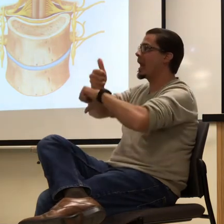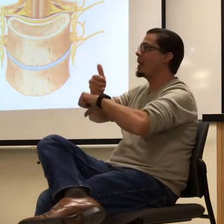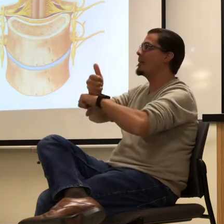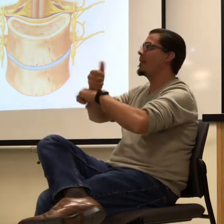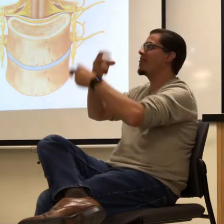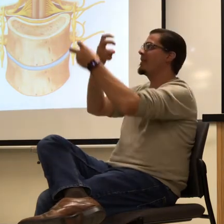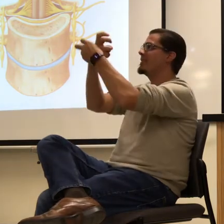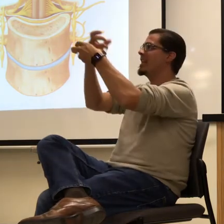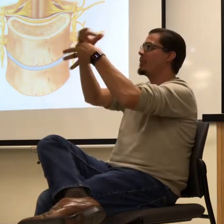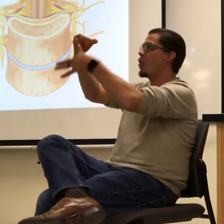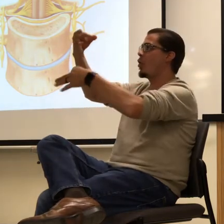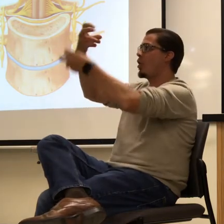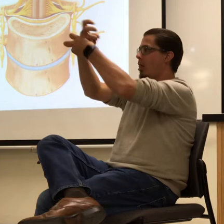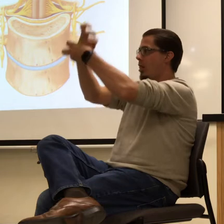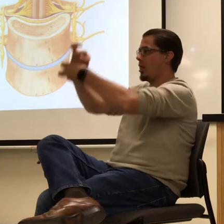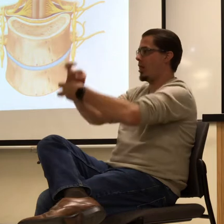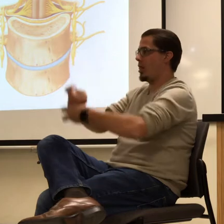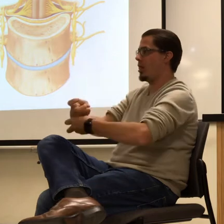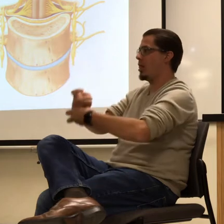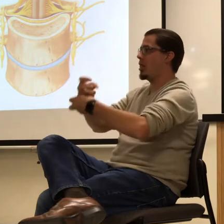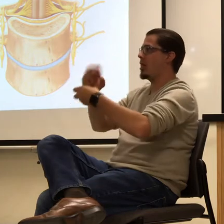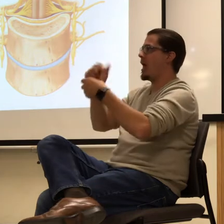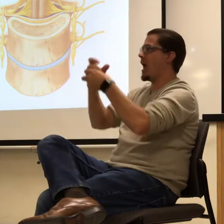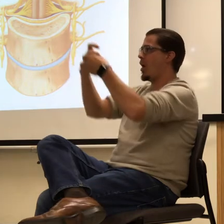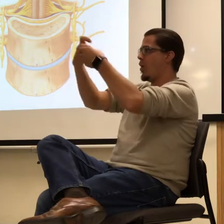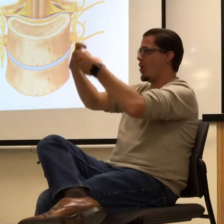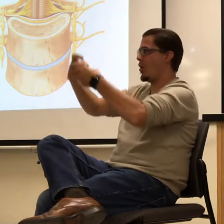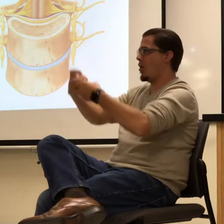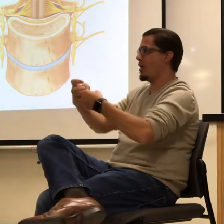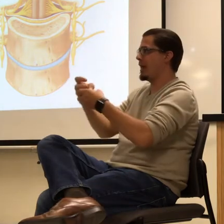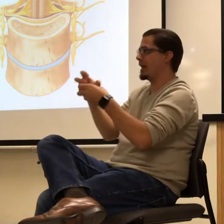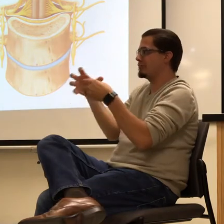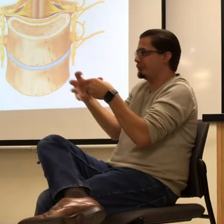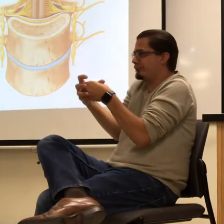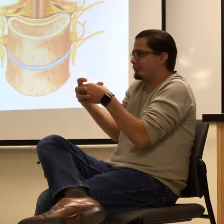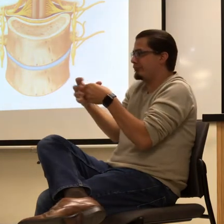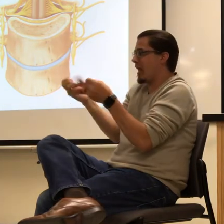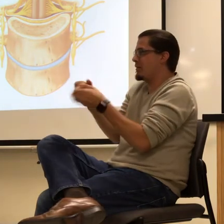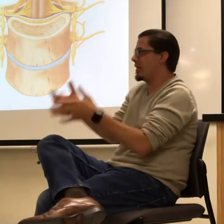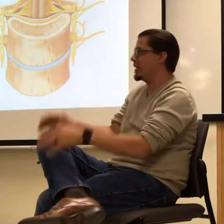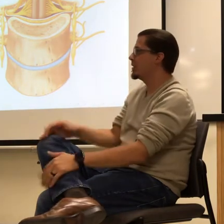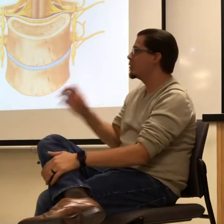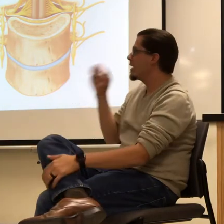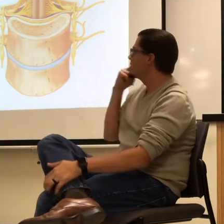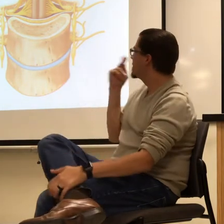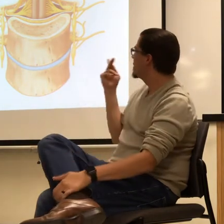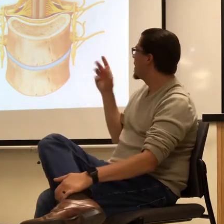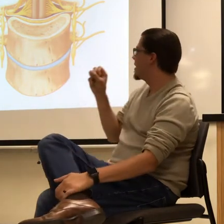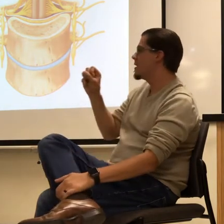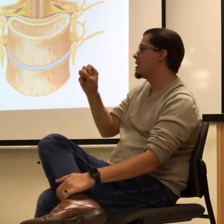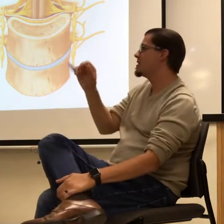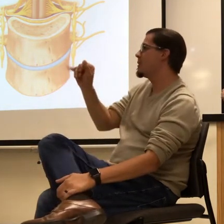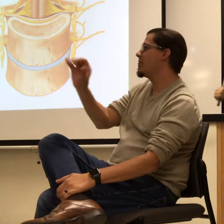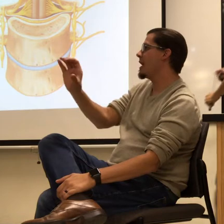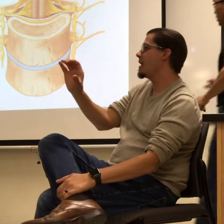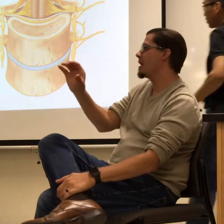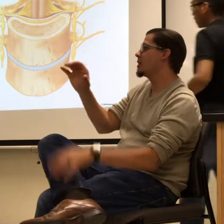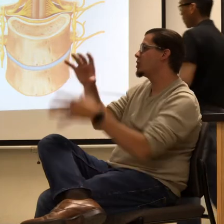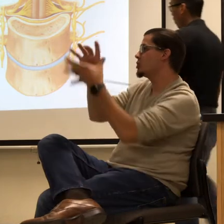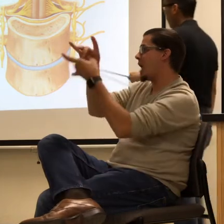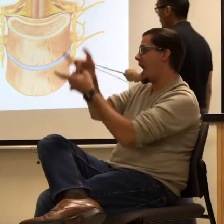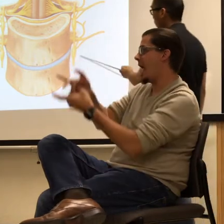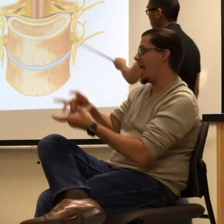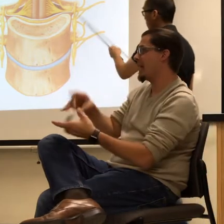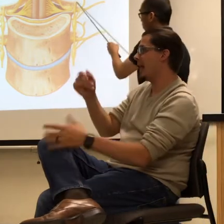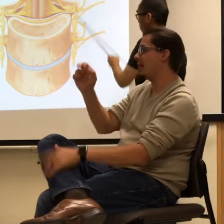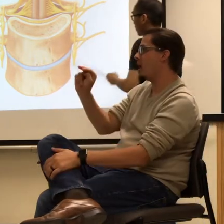vertebral column, how it kind of contains everything. So you can see the sympathetic chain ganglion. You can see why